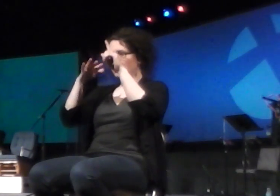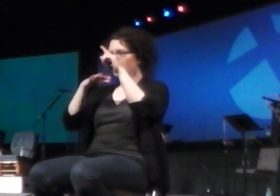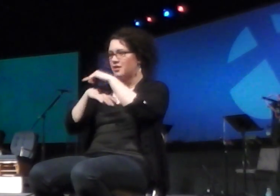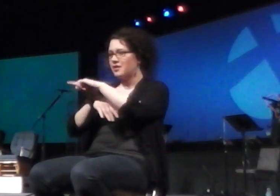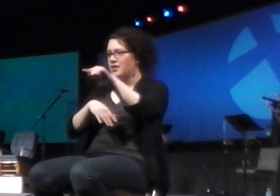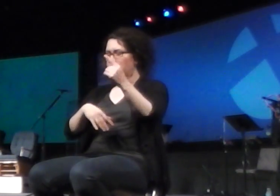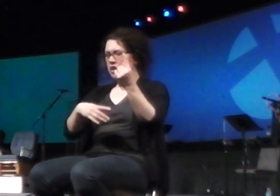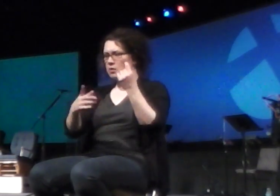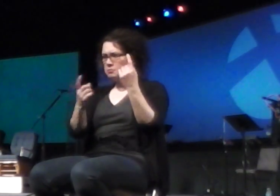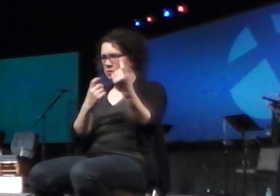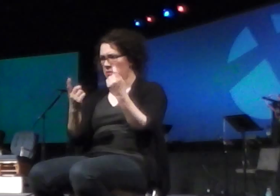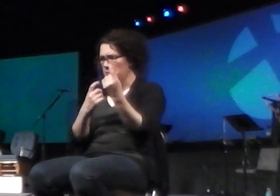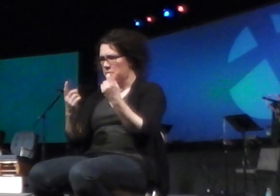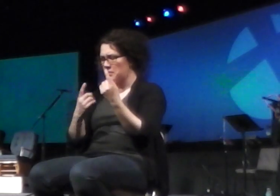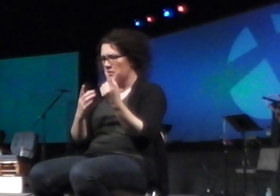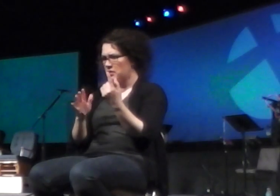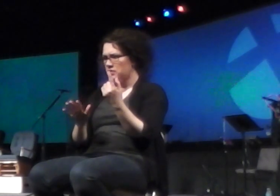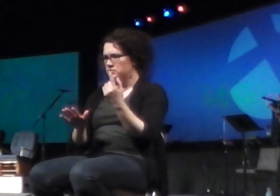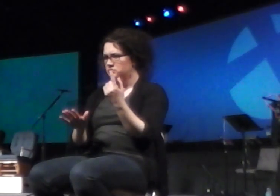just